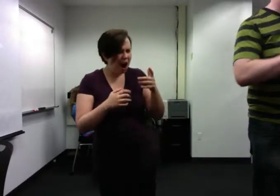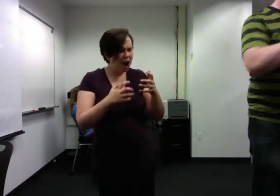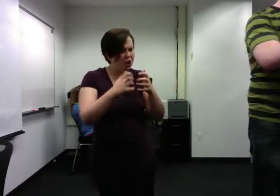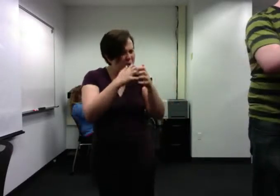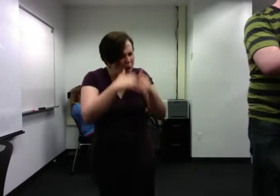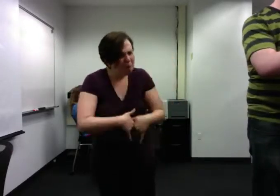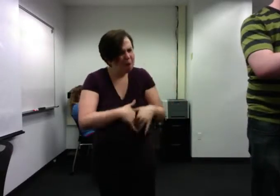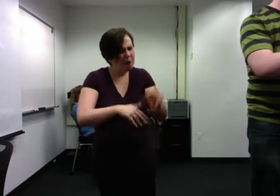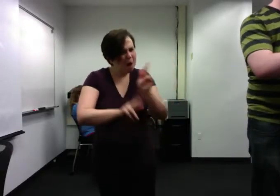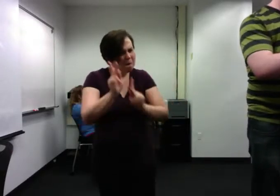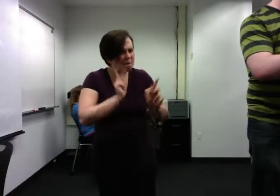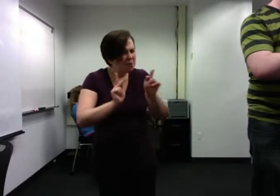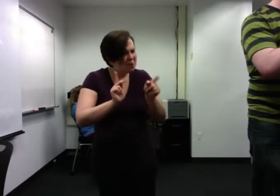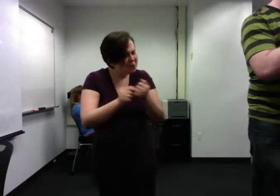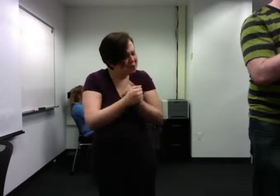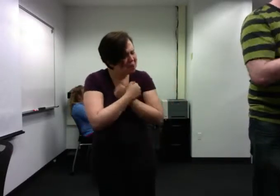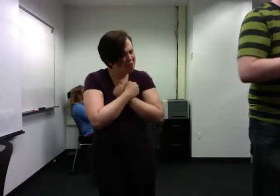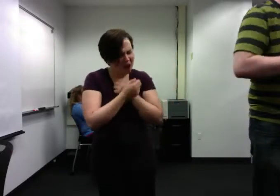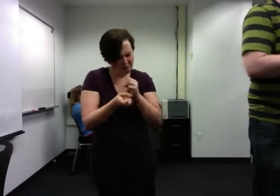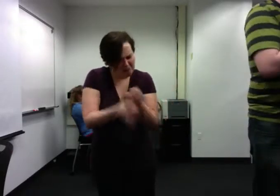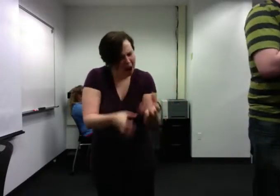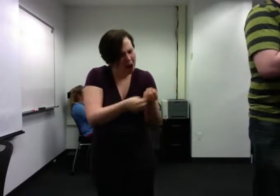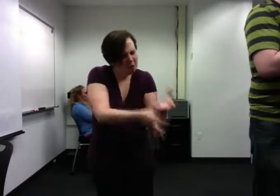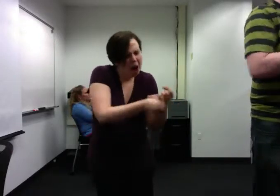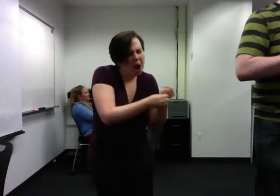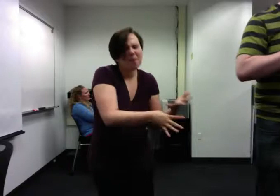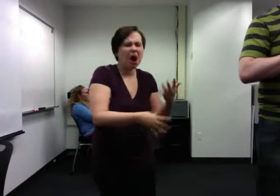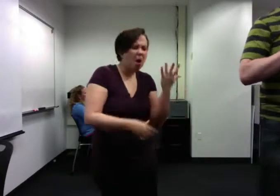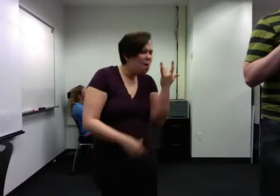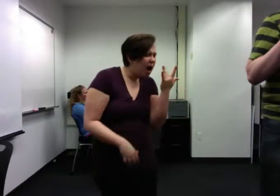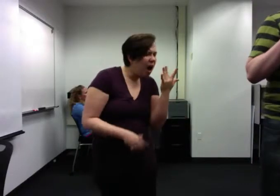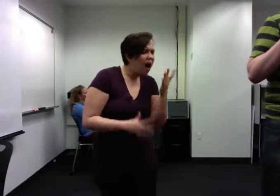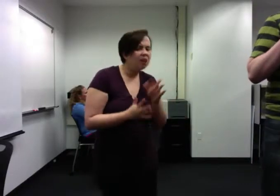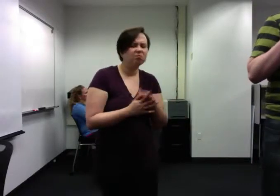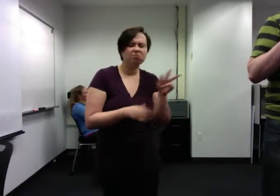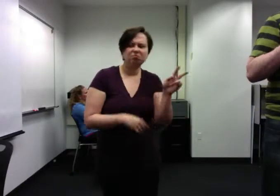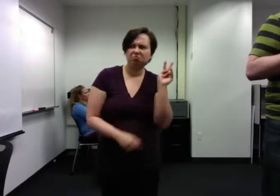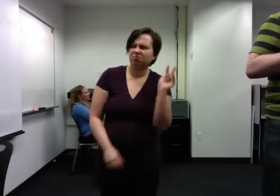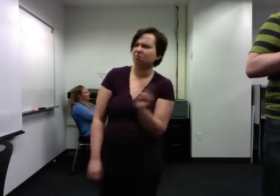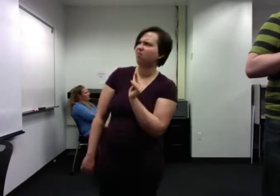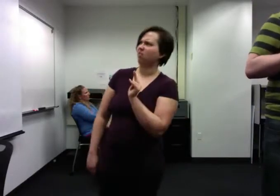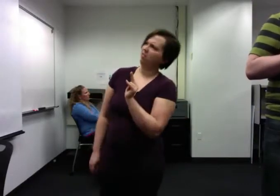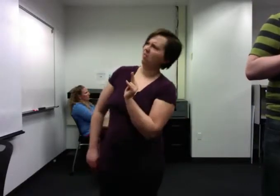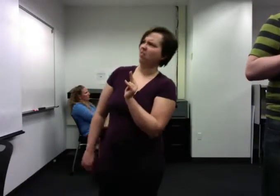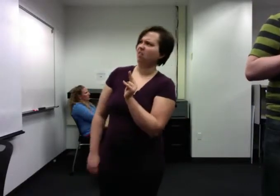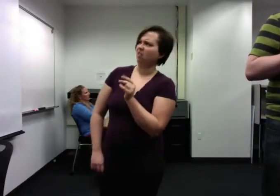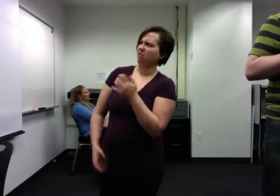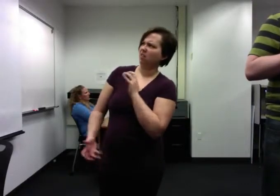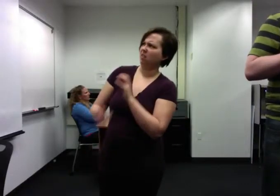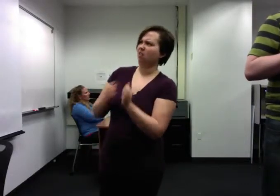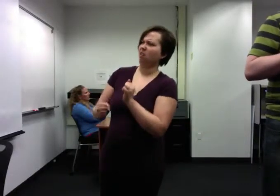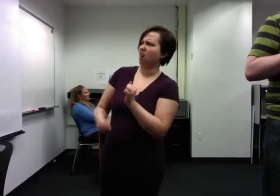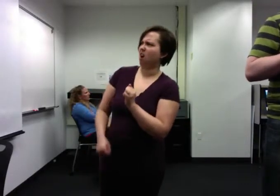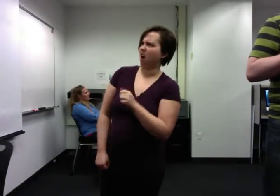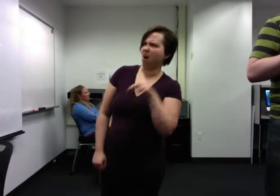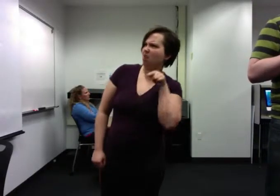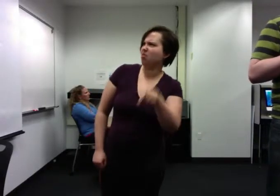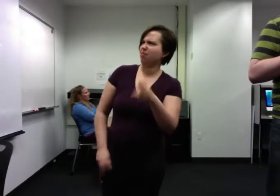love? And she looked at me, sort of indignantly, like, you jerk. And she said, because those are the people that are